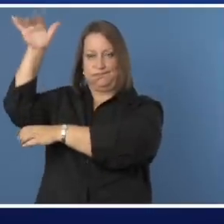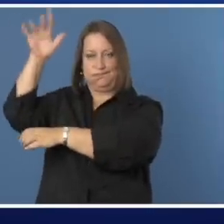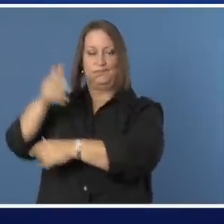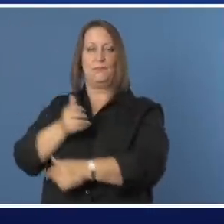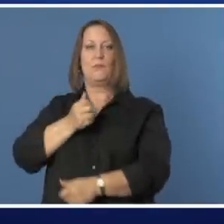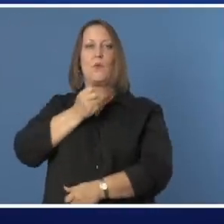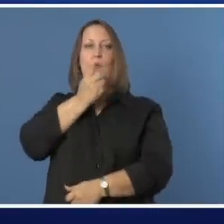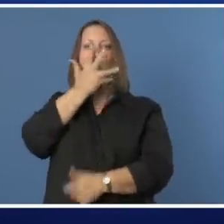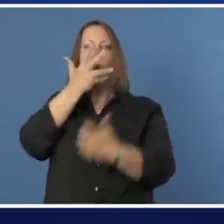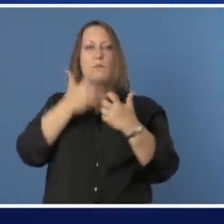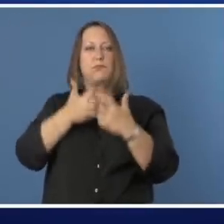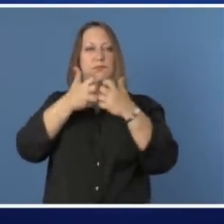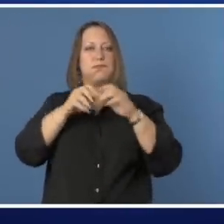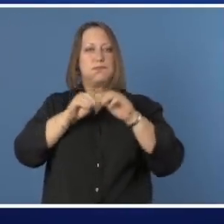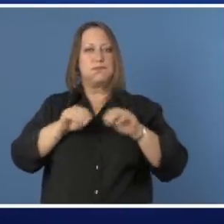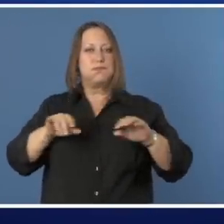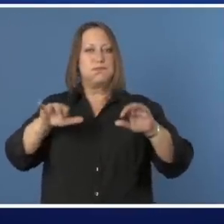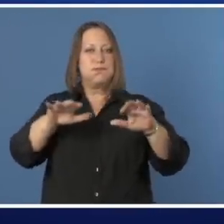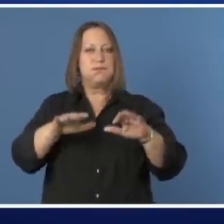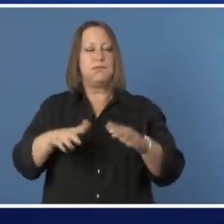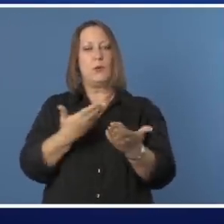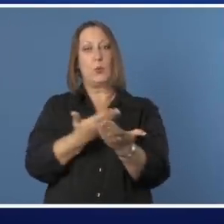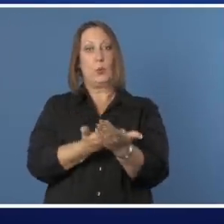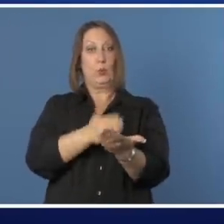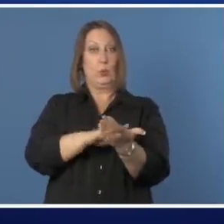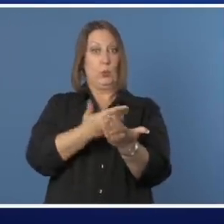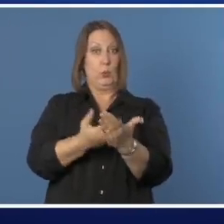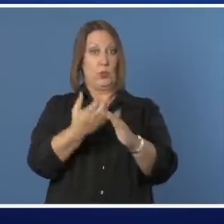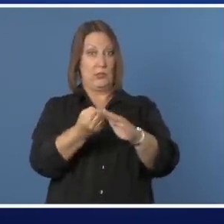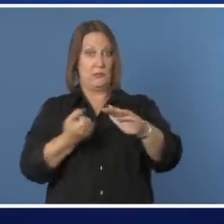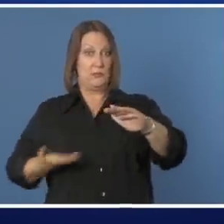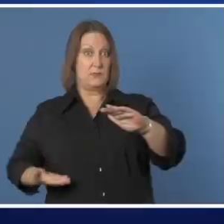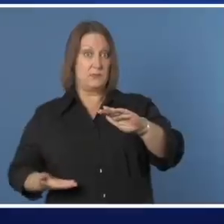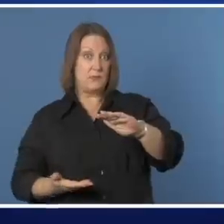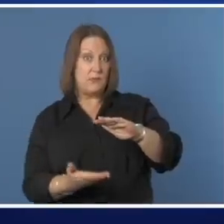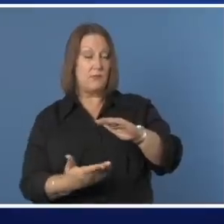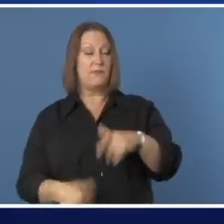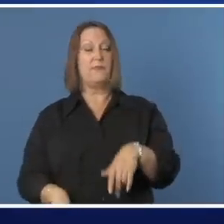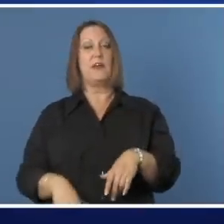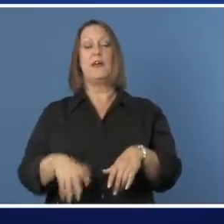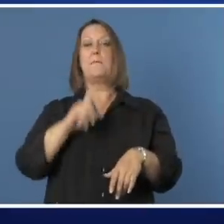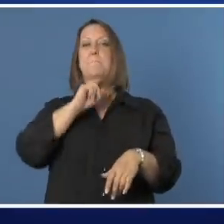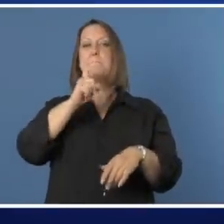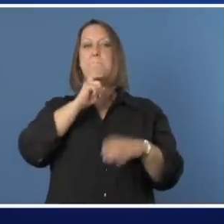stoves, metal pipes, sinks, and appliances.